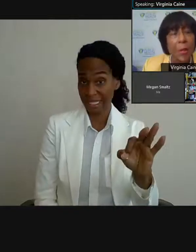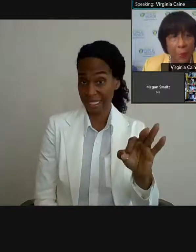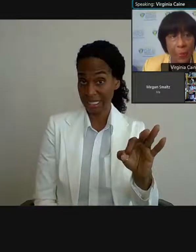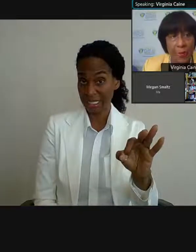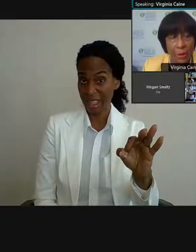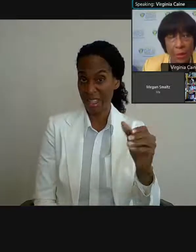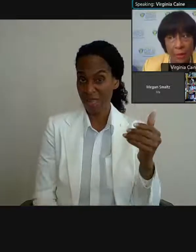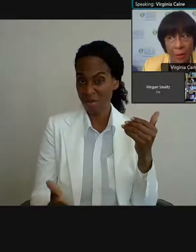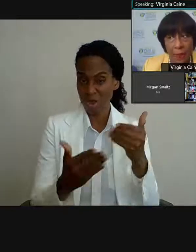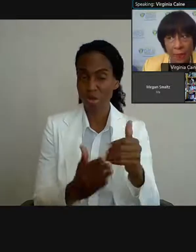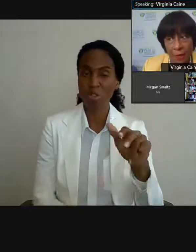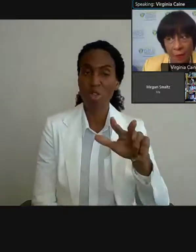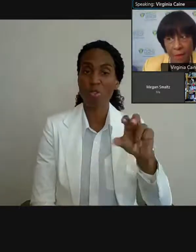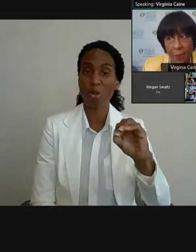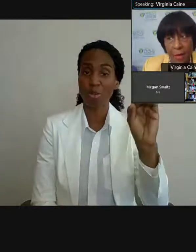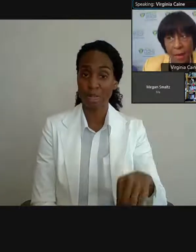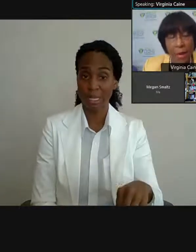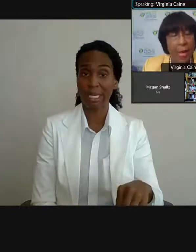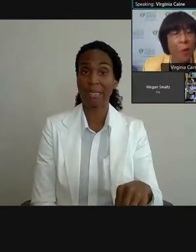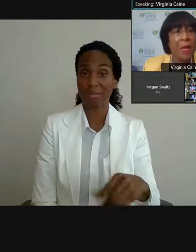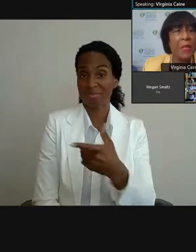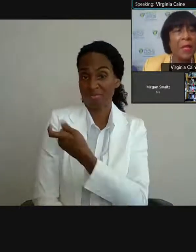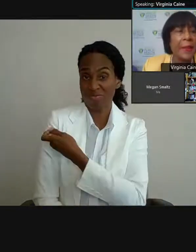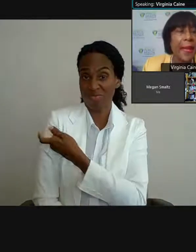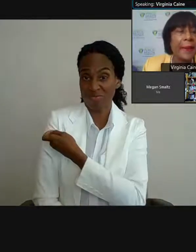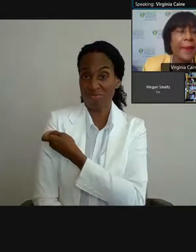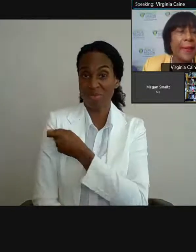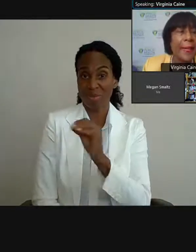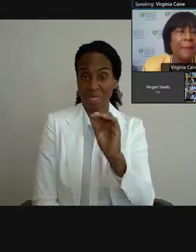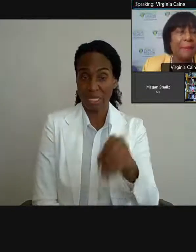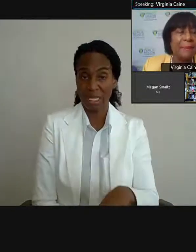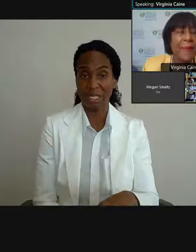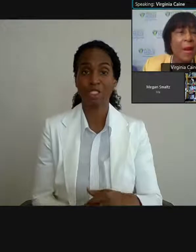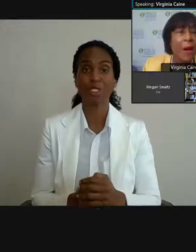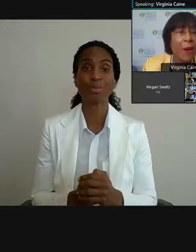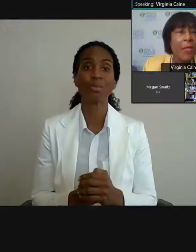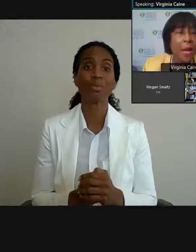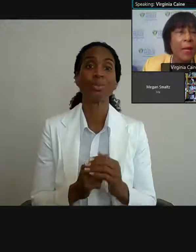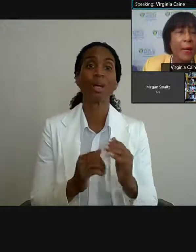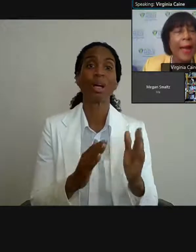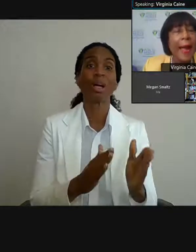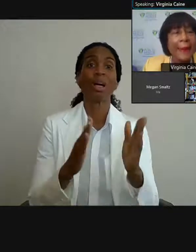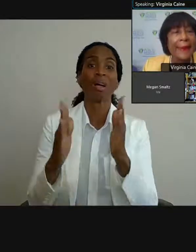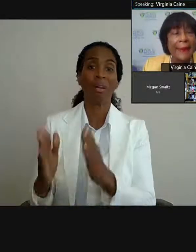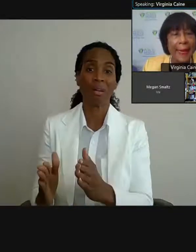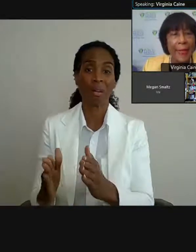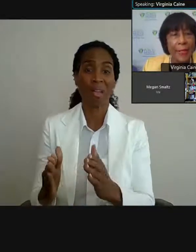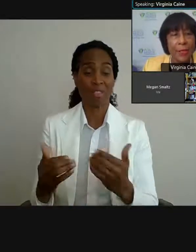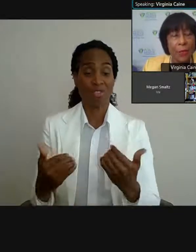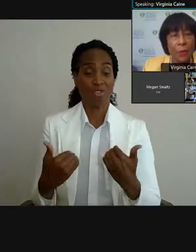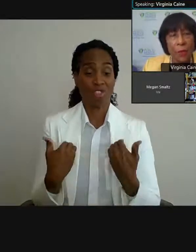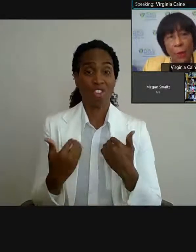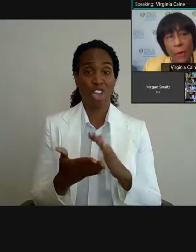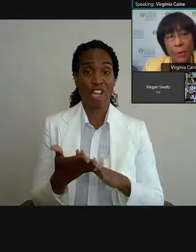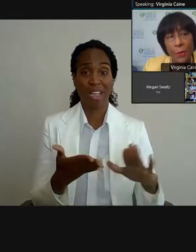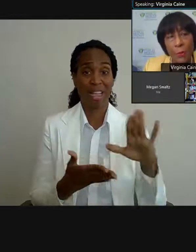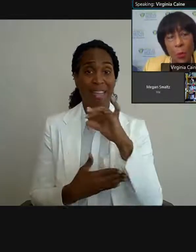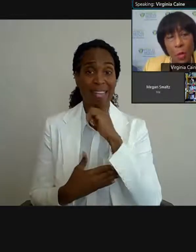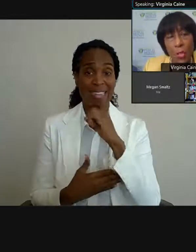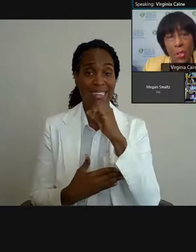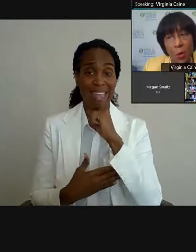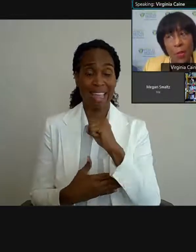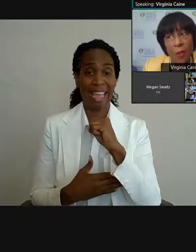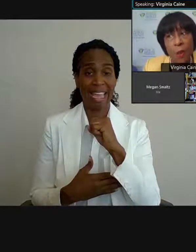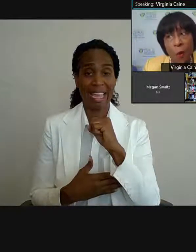reaching 30% of them. And we look at our young college age range